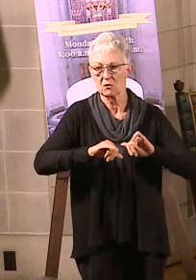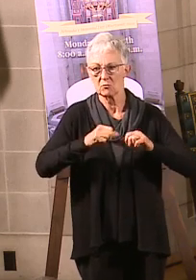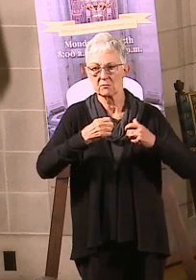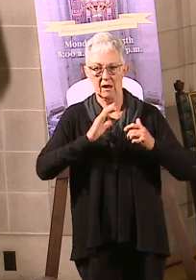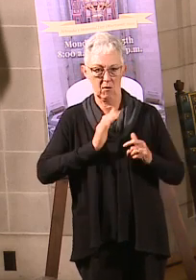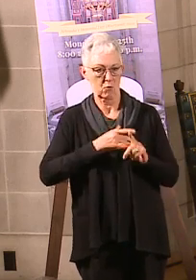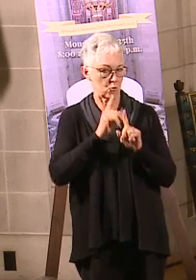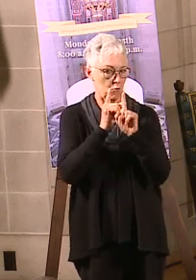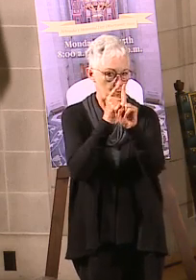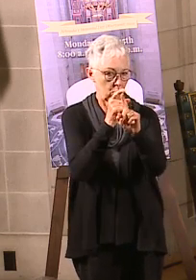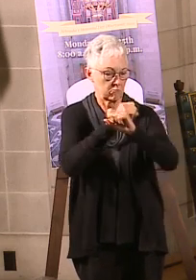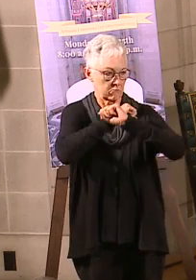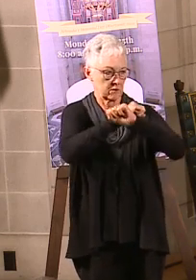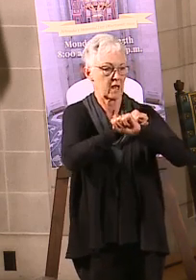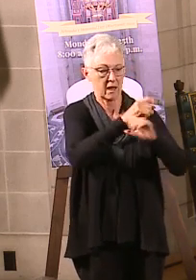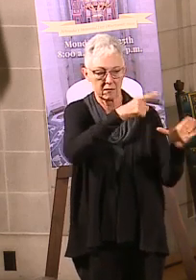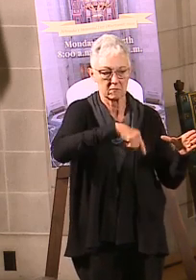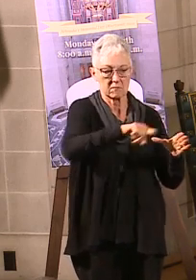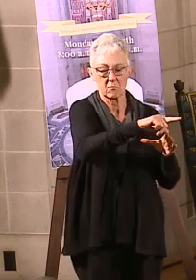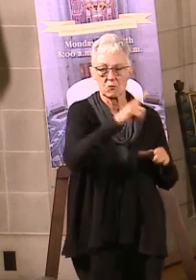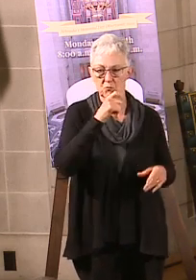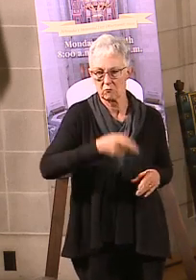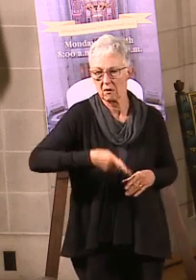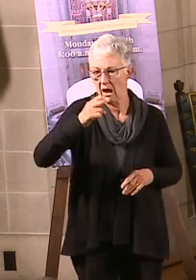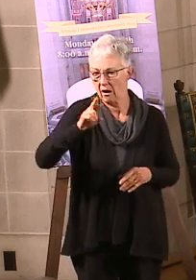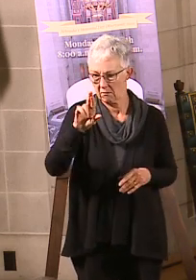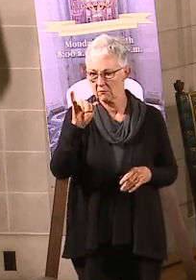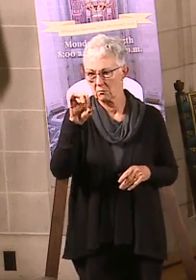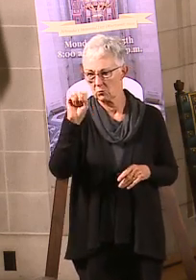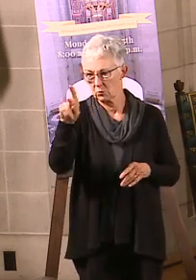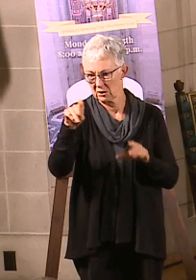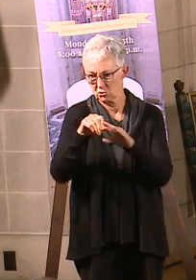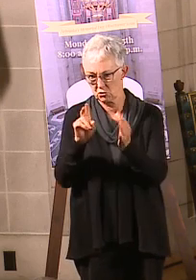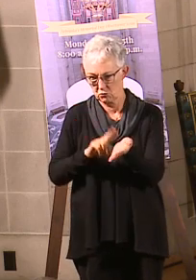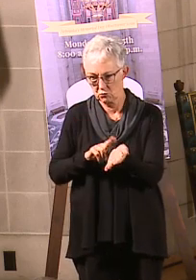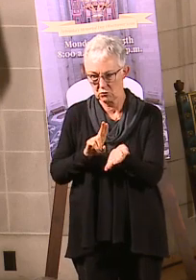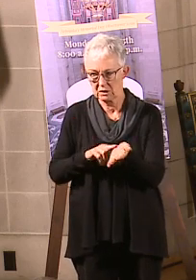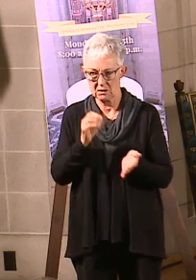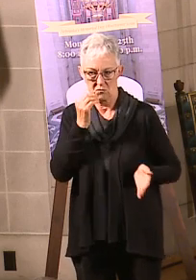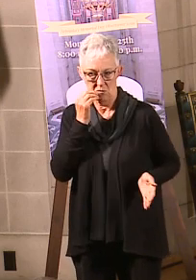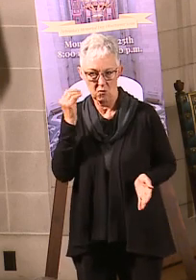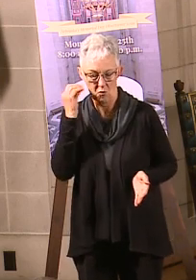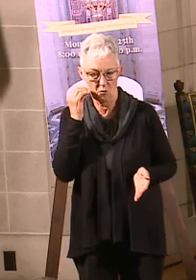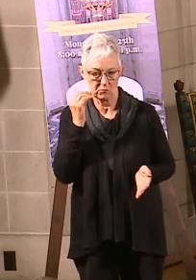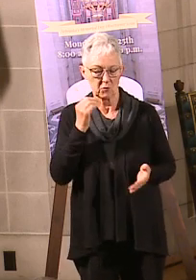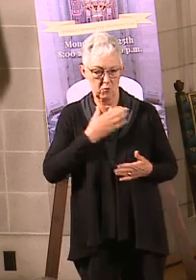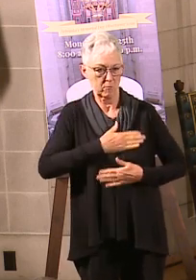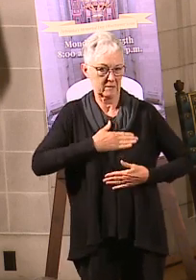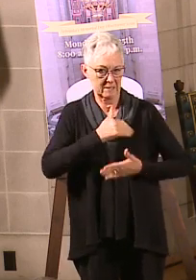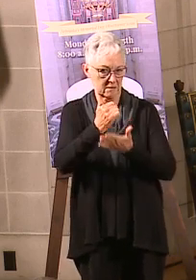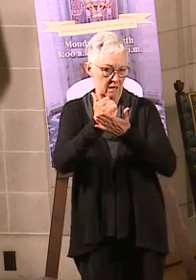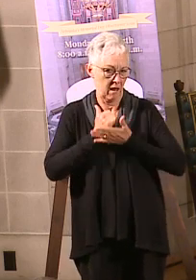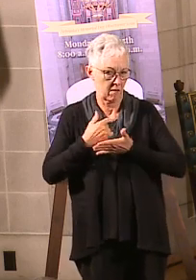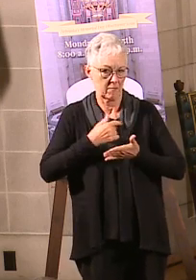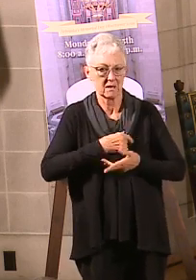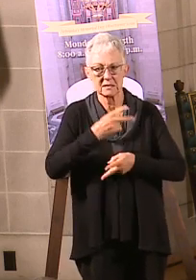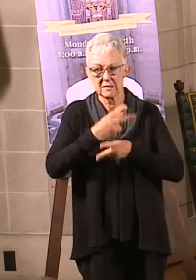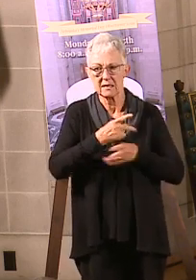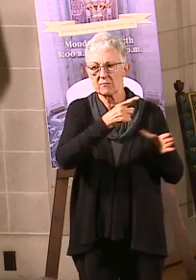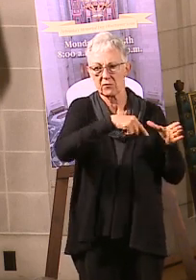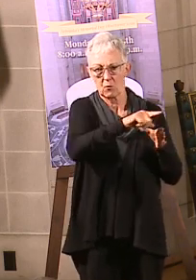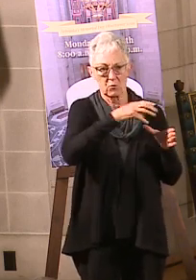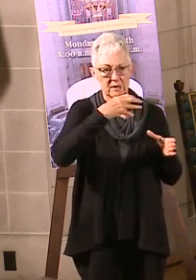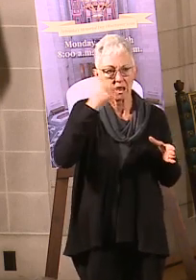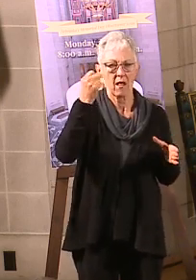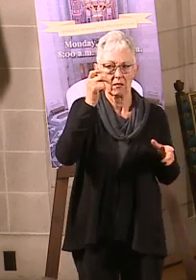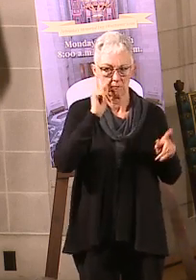at-risk population by keeping them isolated. So please help us take care of those folks. As we discussed yesterday, if